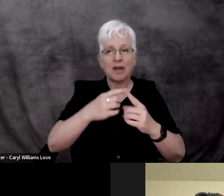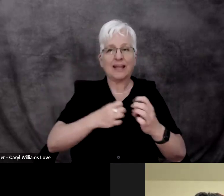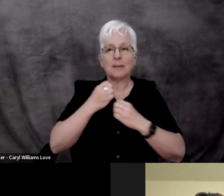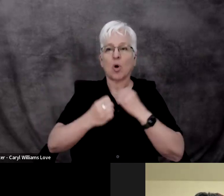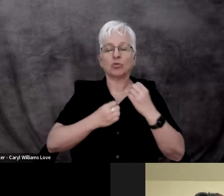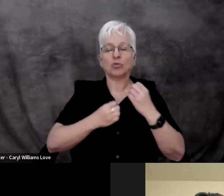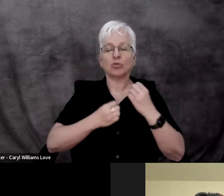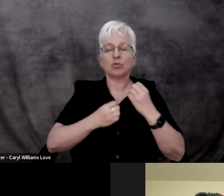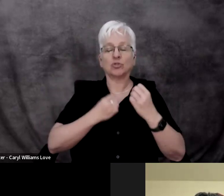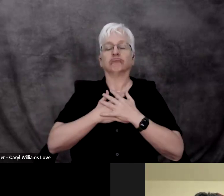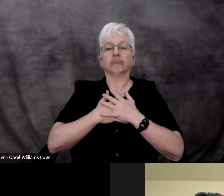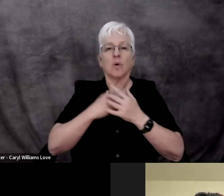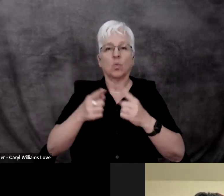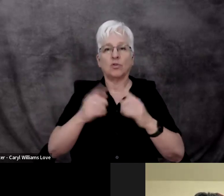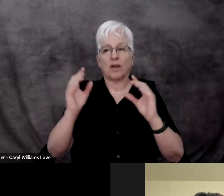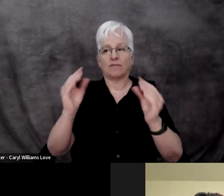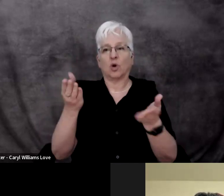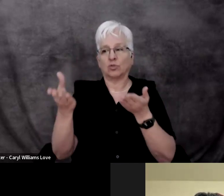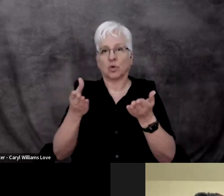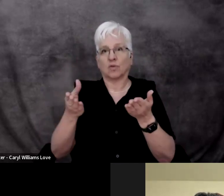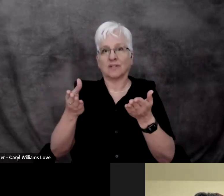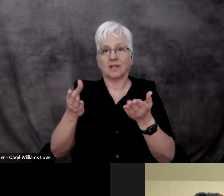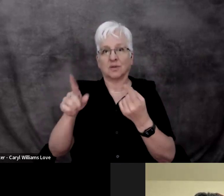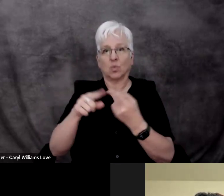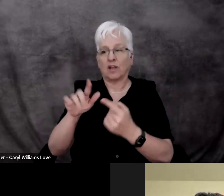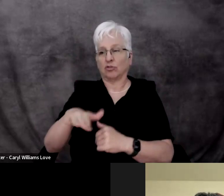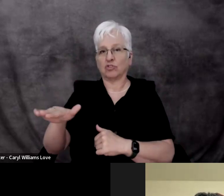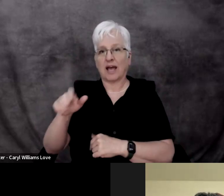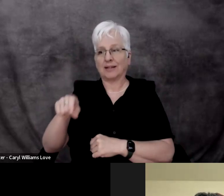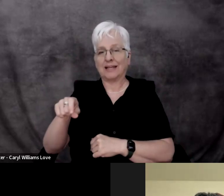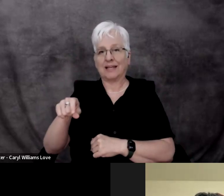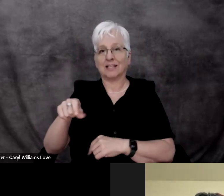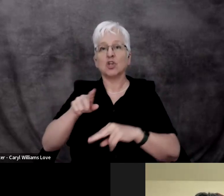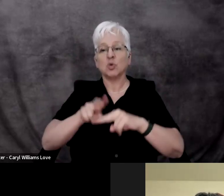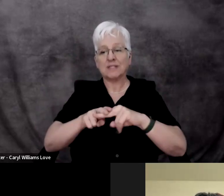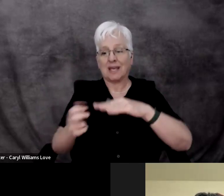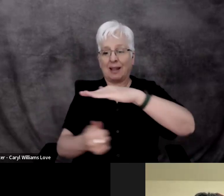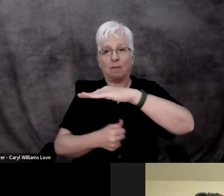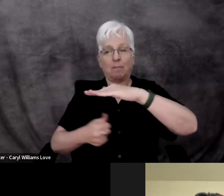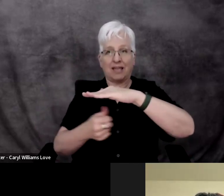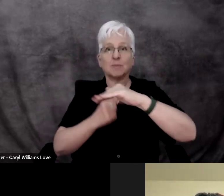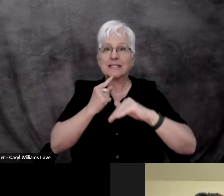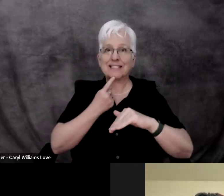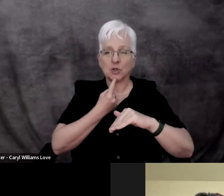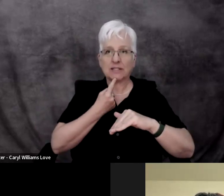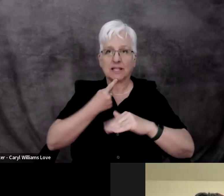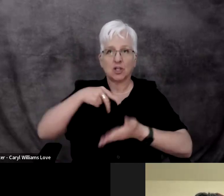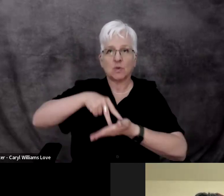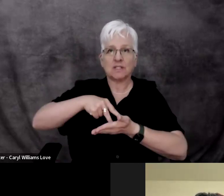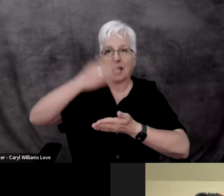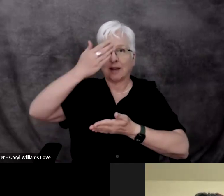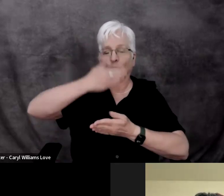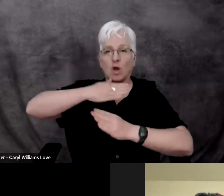have services when your child needs them. You sit in the basement, seriously, standing by the door, with a locking